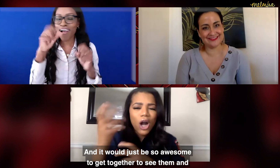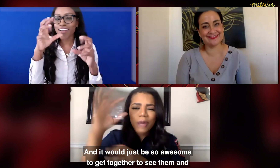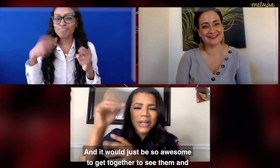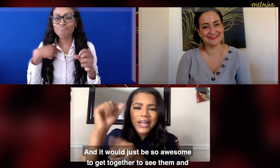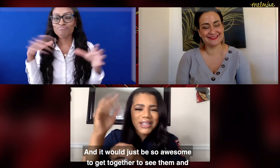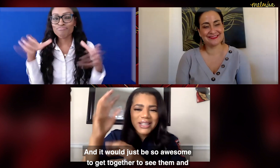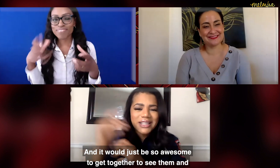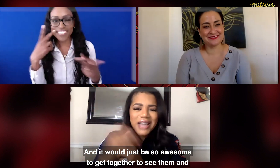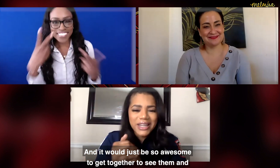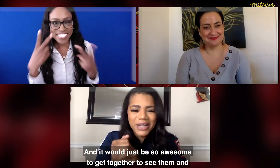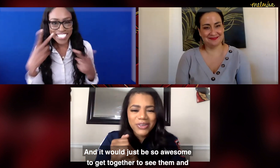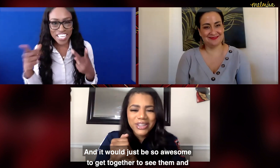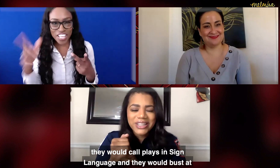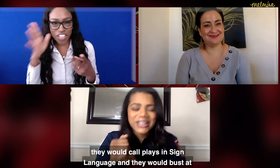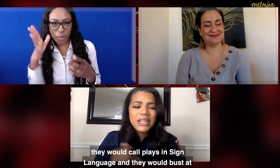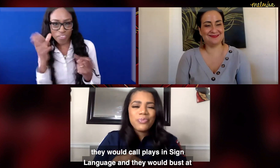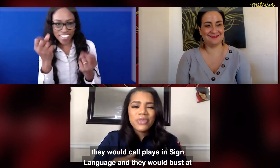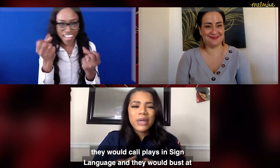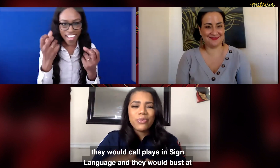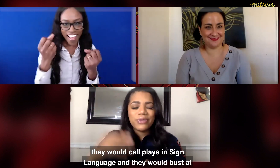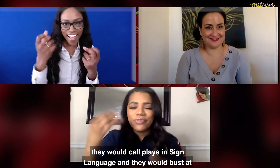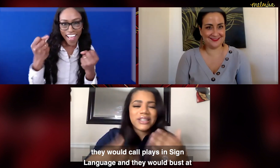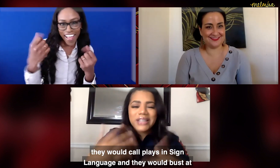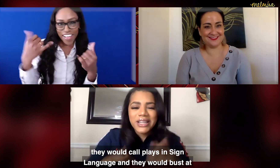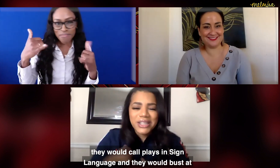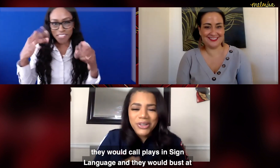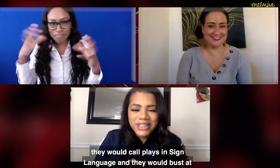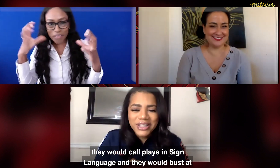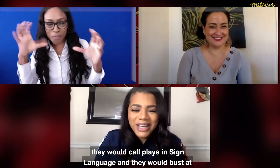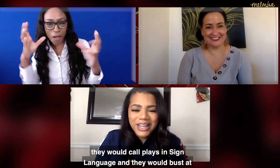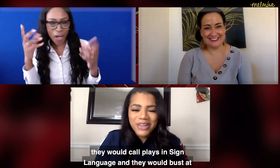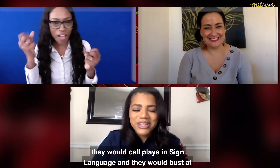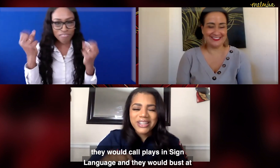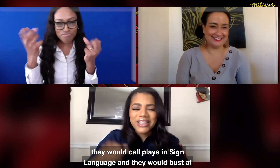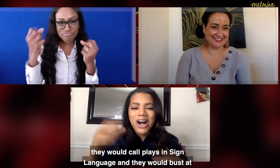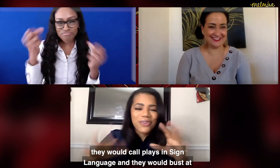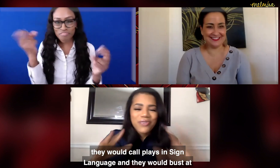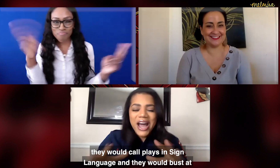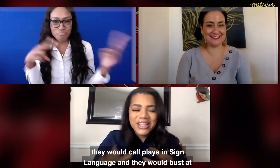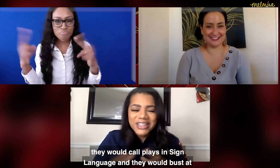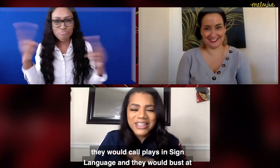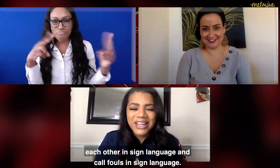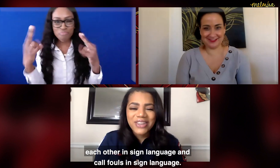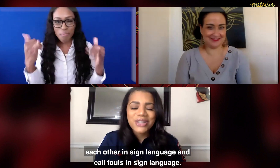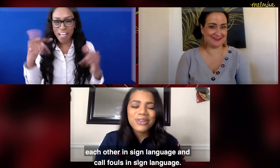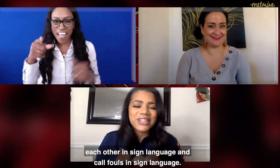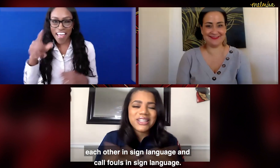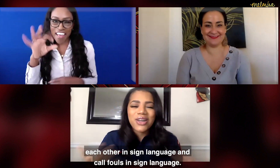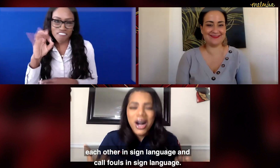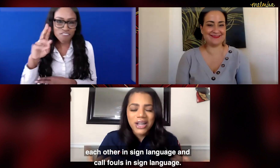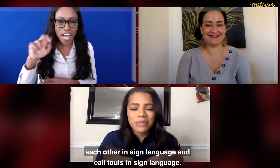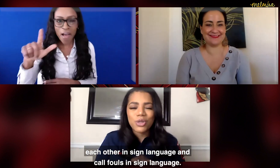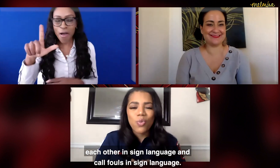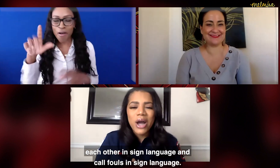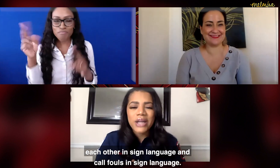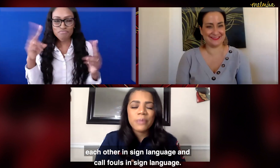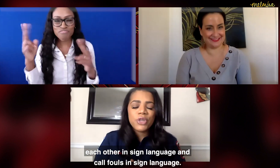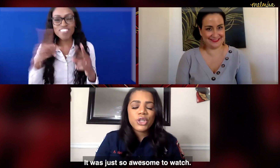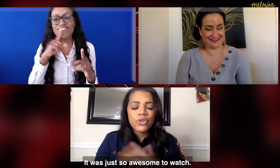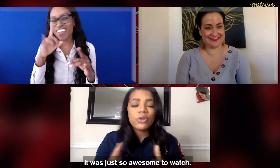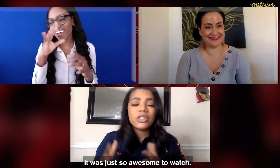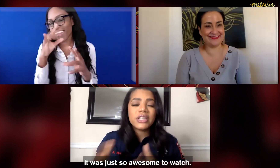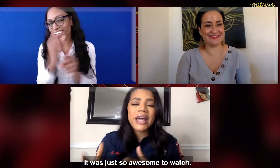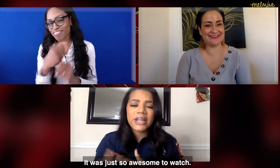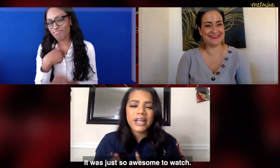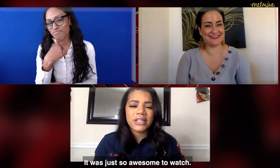And they would call plays in sign language and they would fuss at each other in sign language and call fouls in sign language. So it was just so awesome to watch.